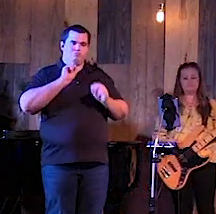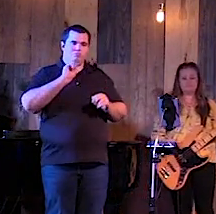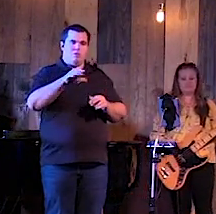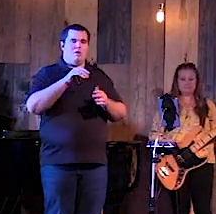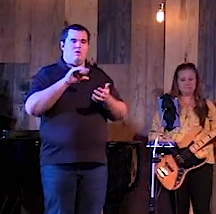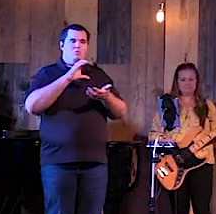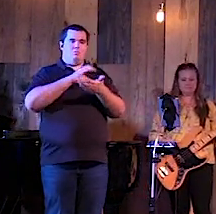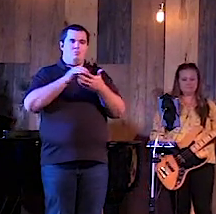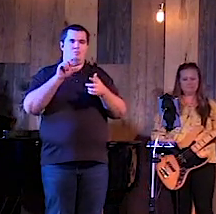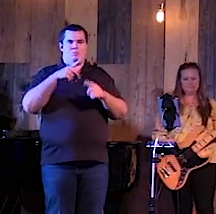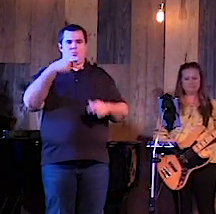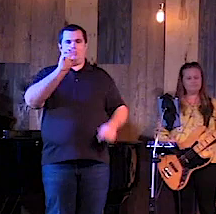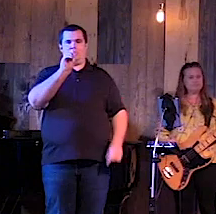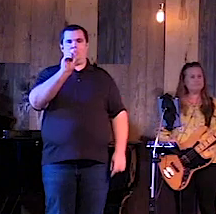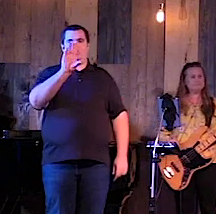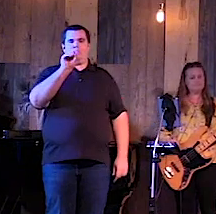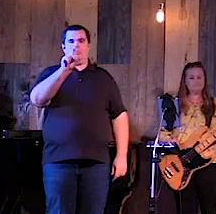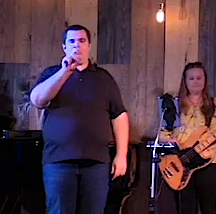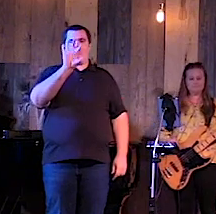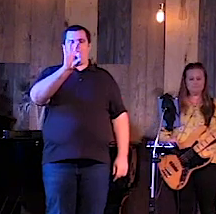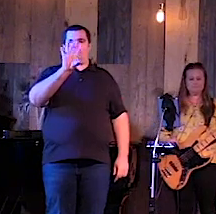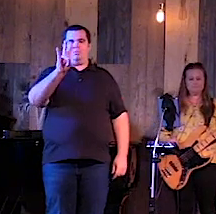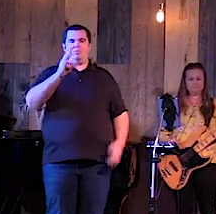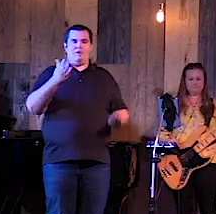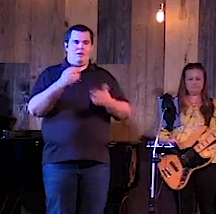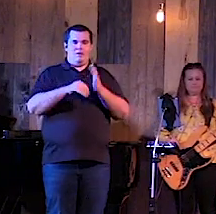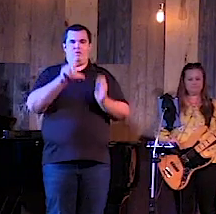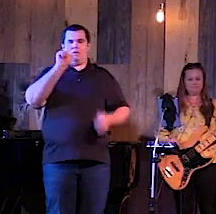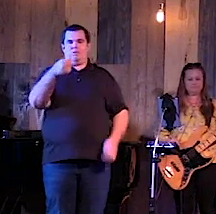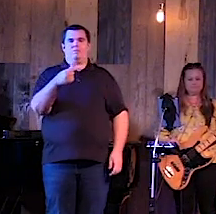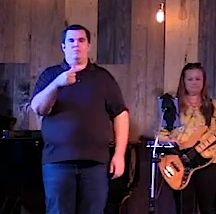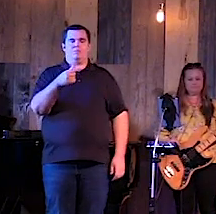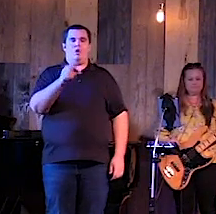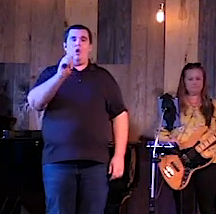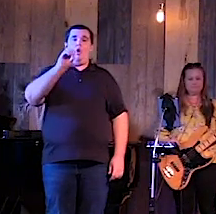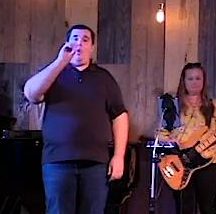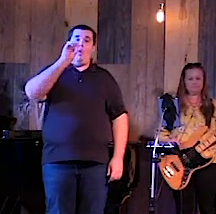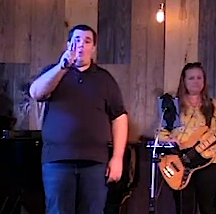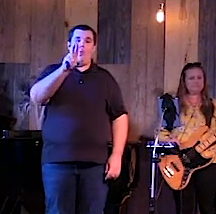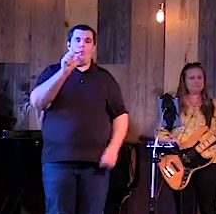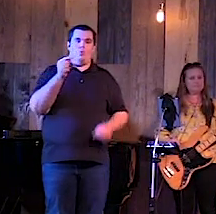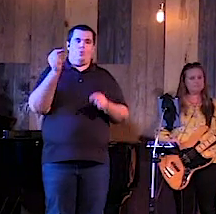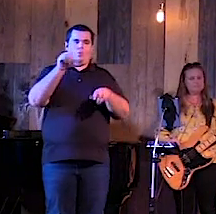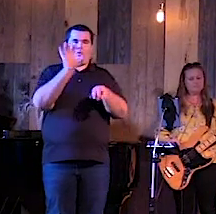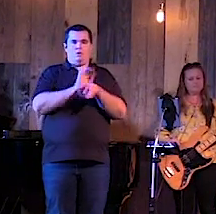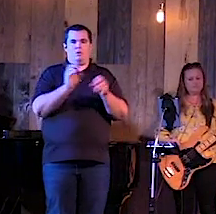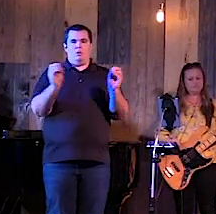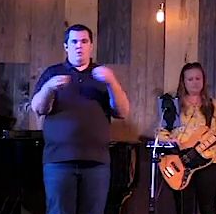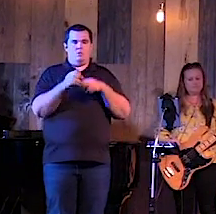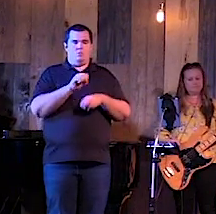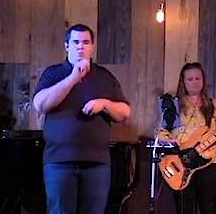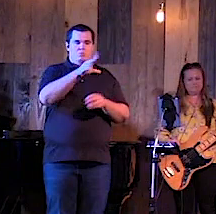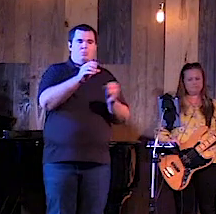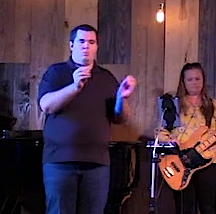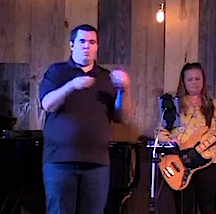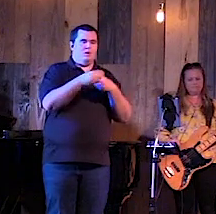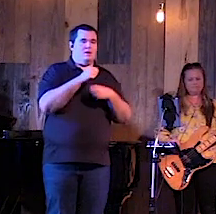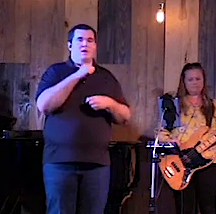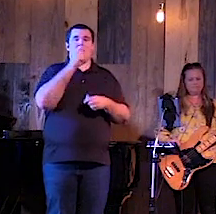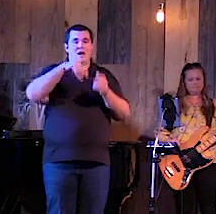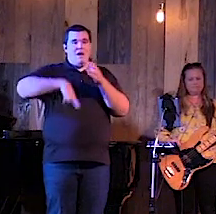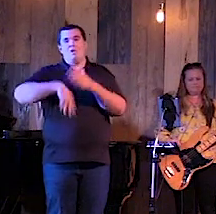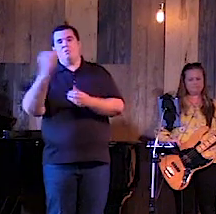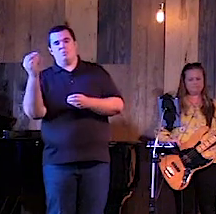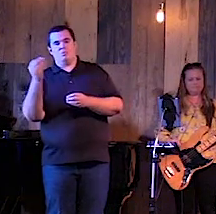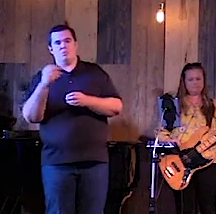your tithe to P.O. Box 97 here in LaGrange. Or if you'd like, you can come by the office and drop it off. You don't have to get out of